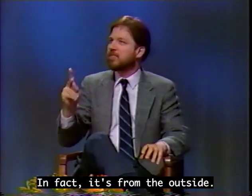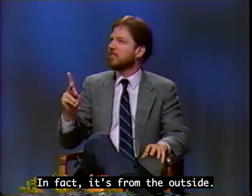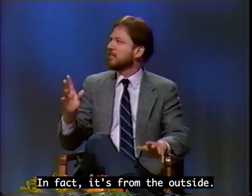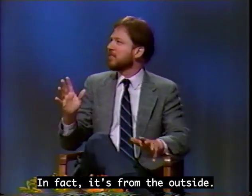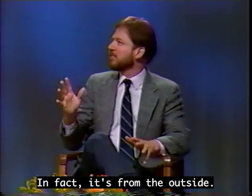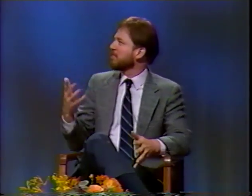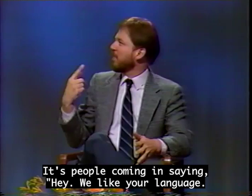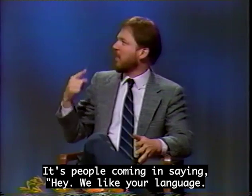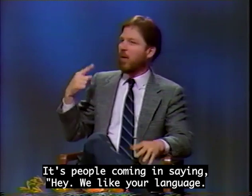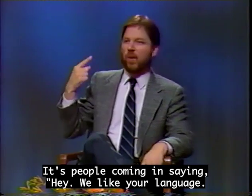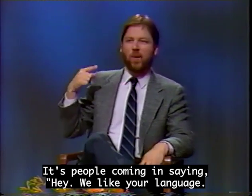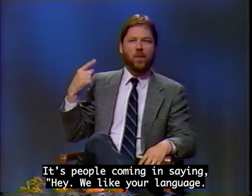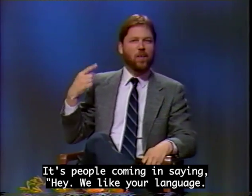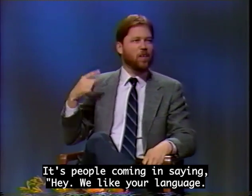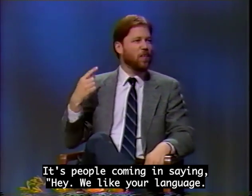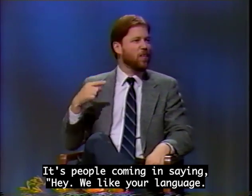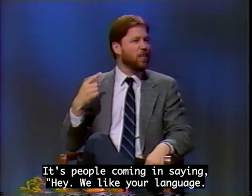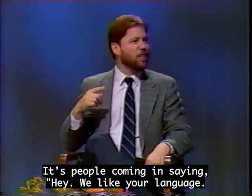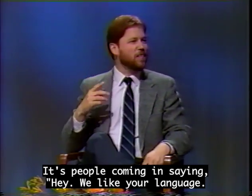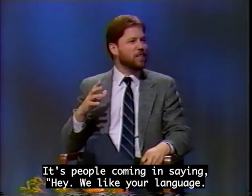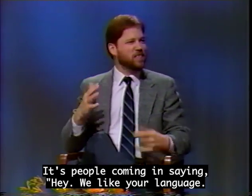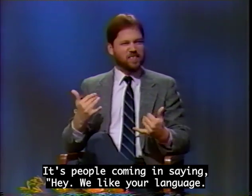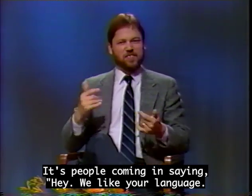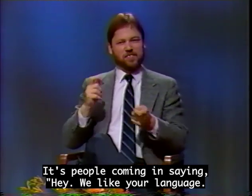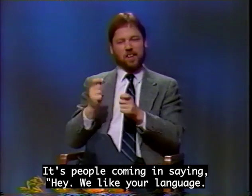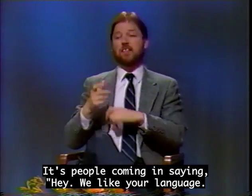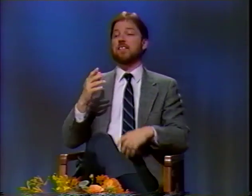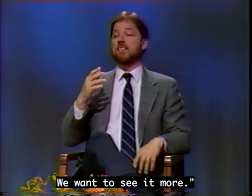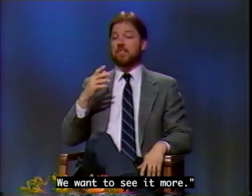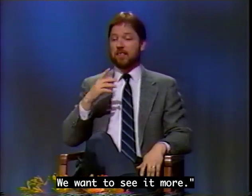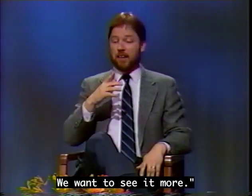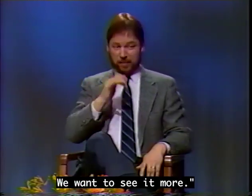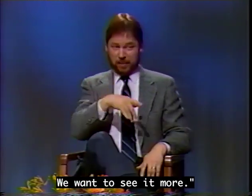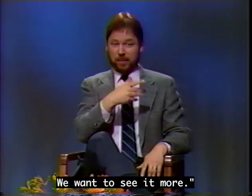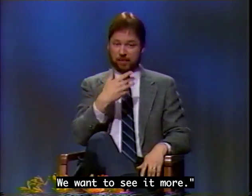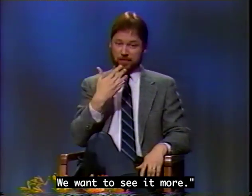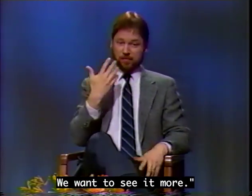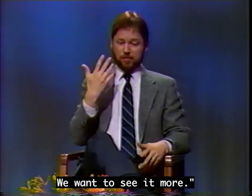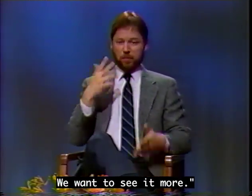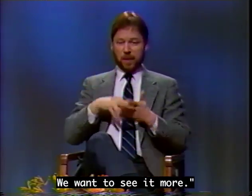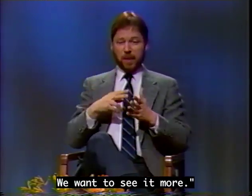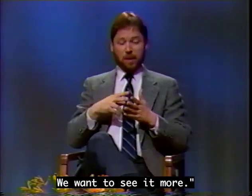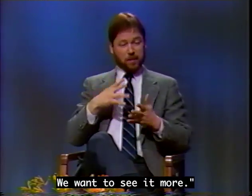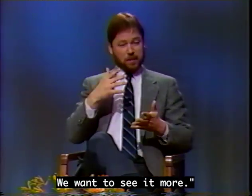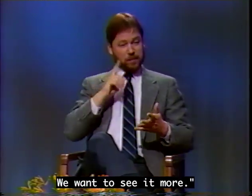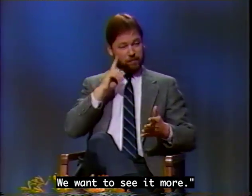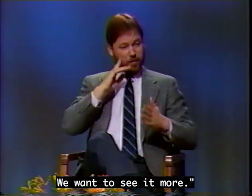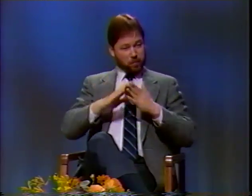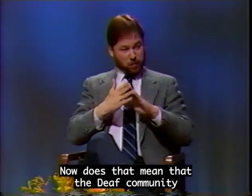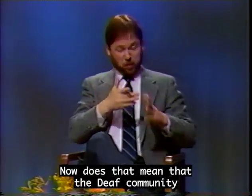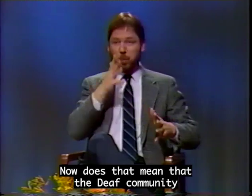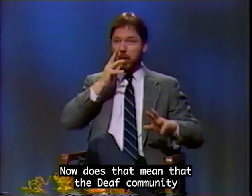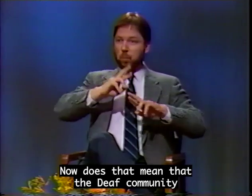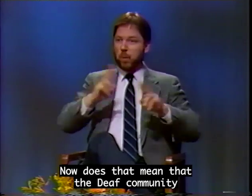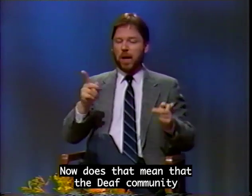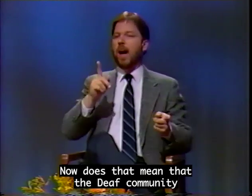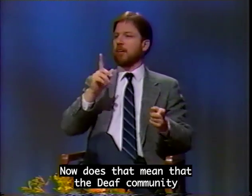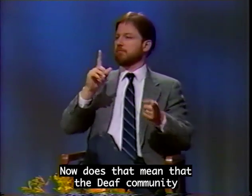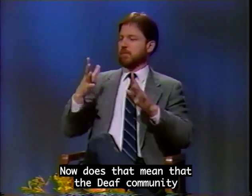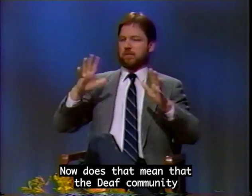the outside. It's people coming in saying, hey, we like your language. We want to see it more. Now, does that